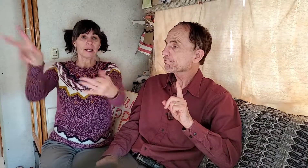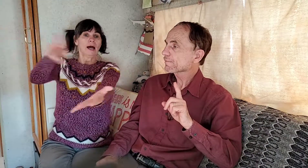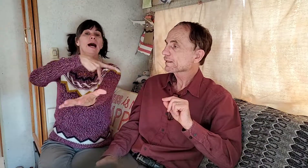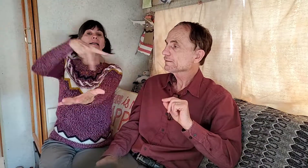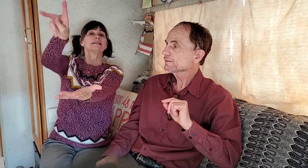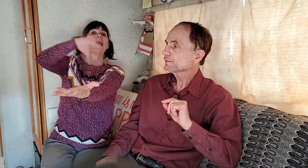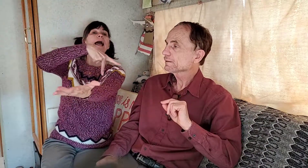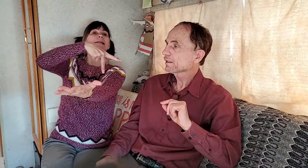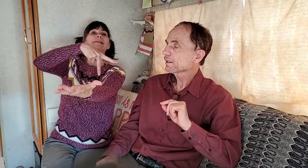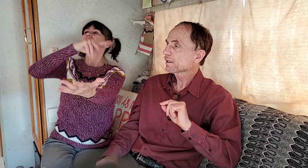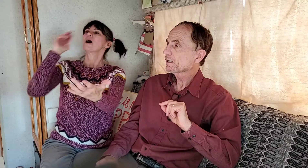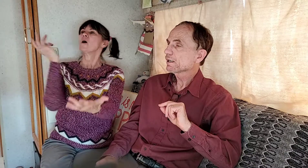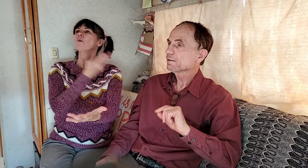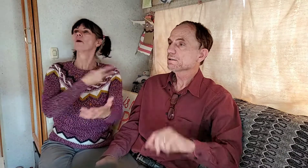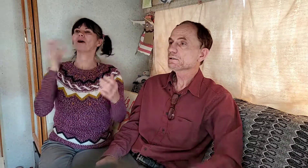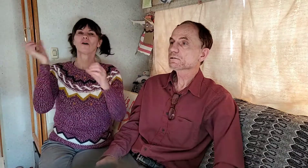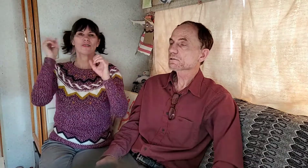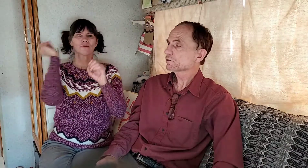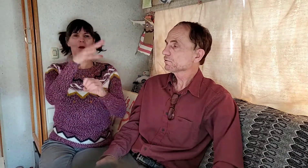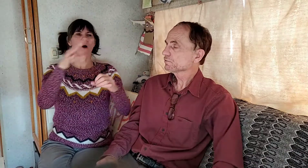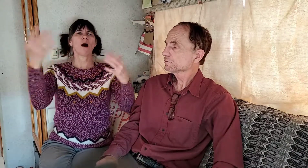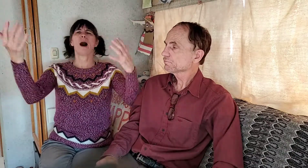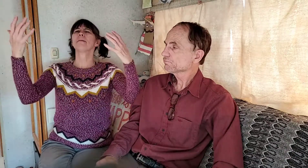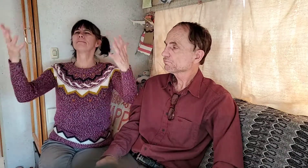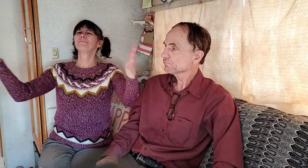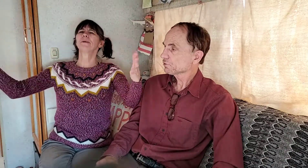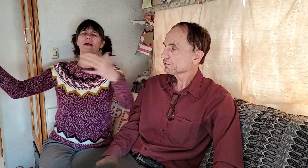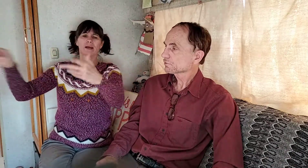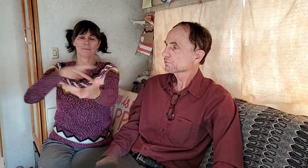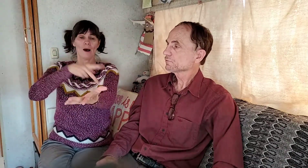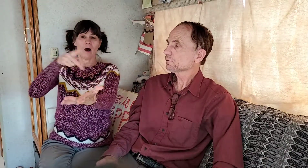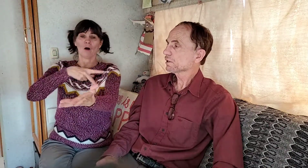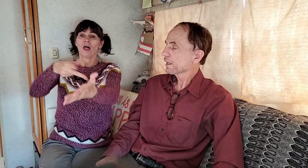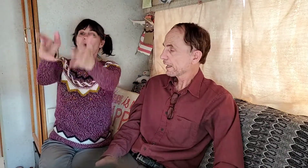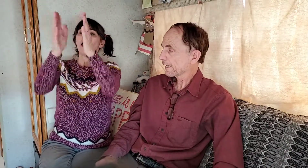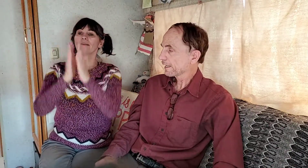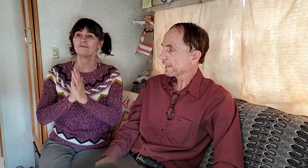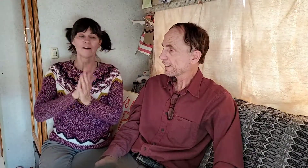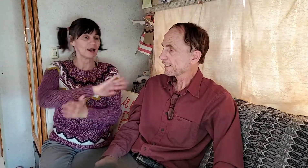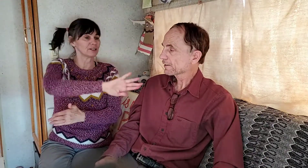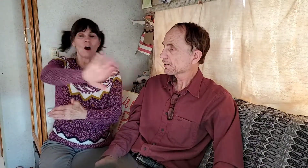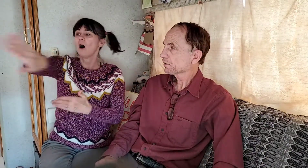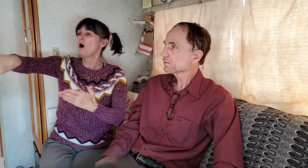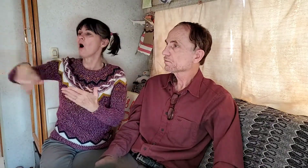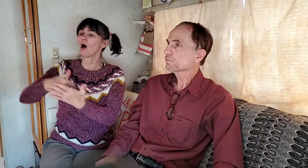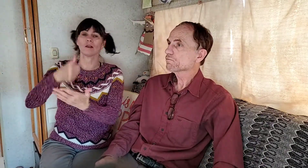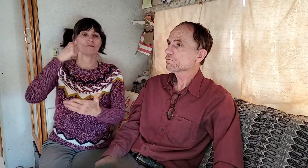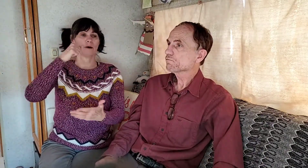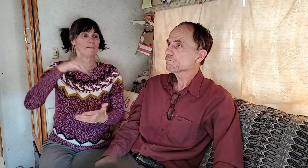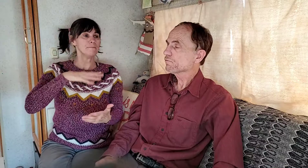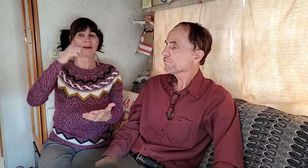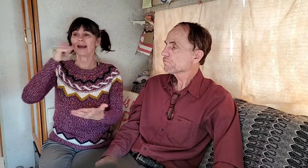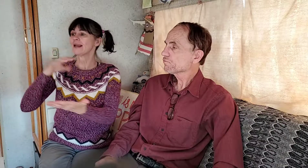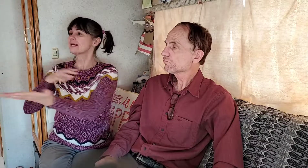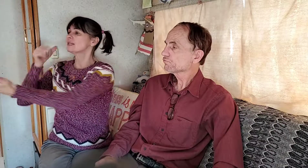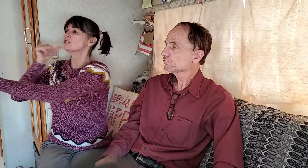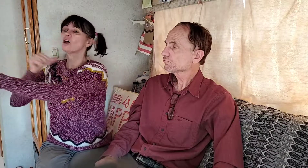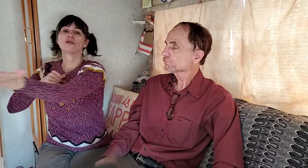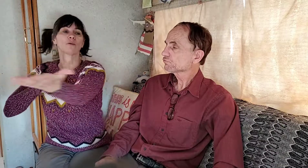A dance. We'll throw a big ball and invite all of the maidens